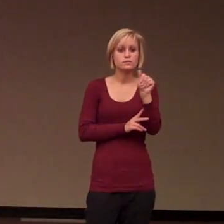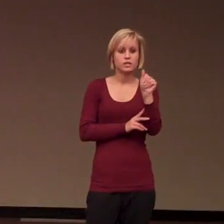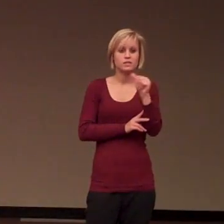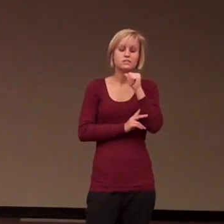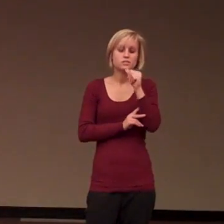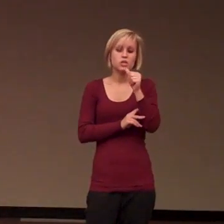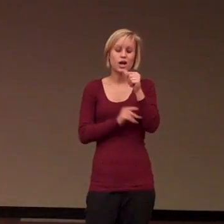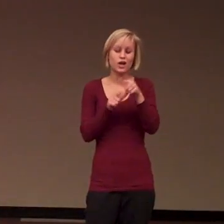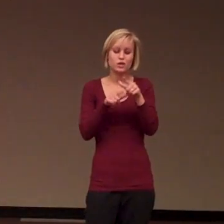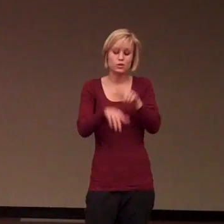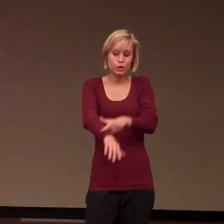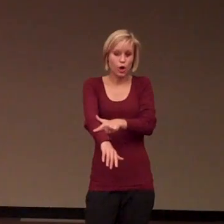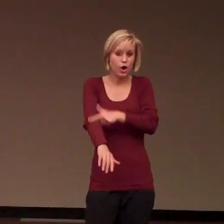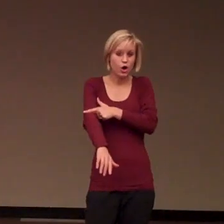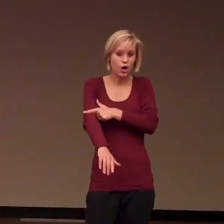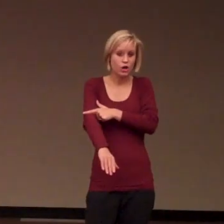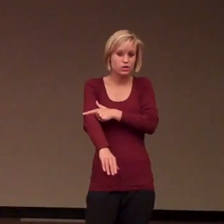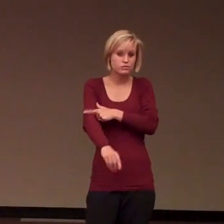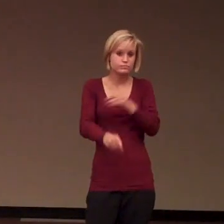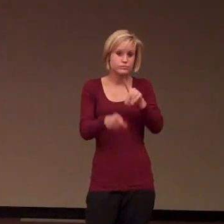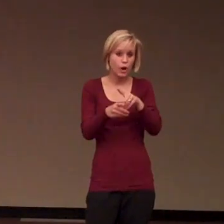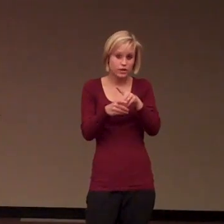document. In fact,